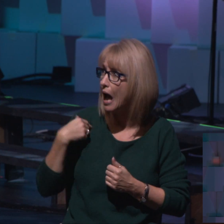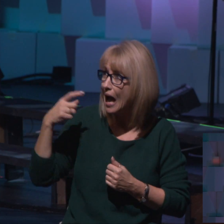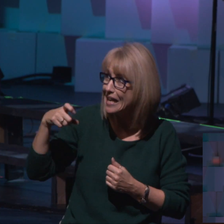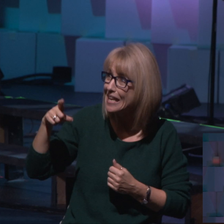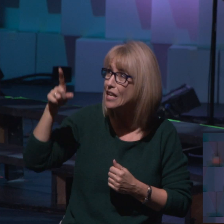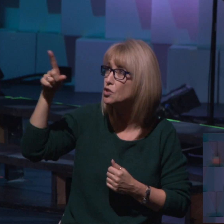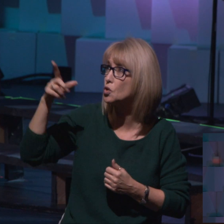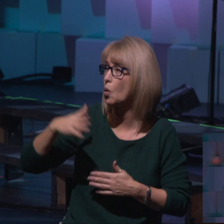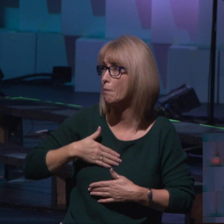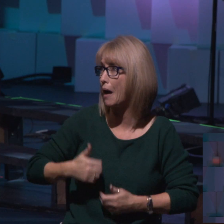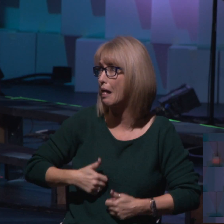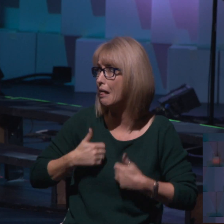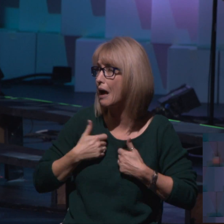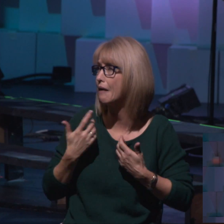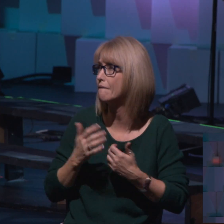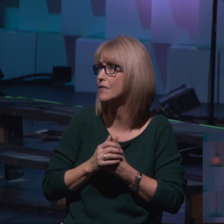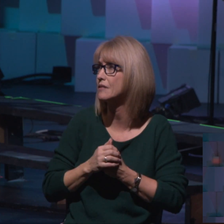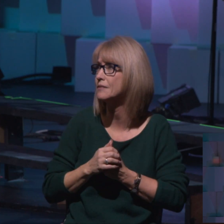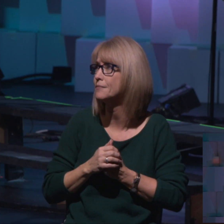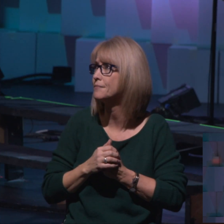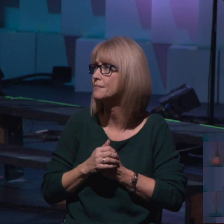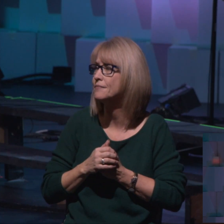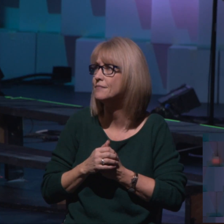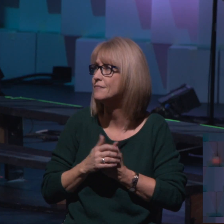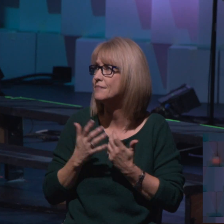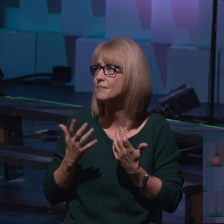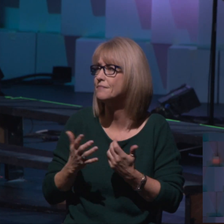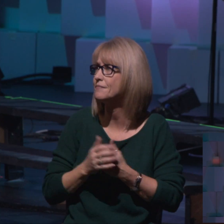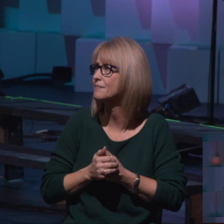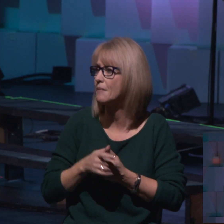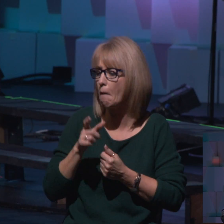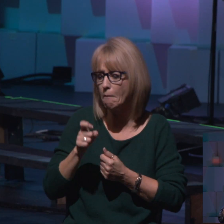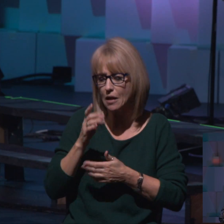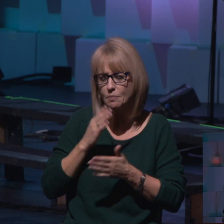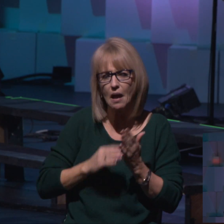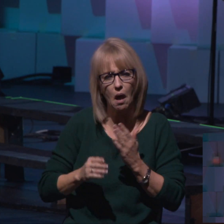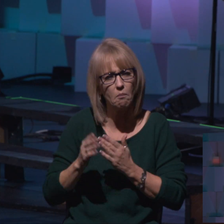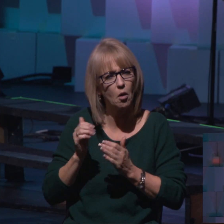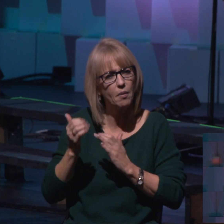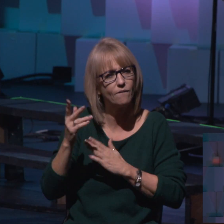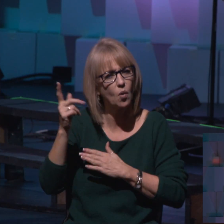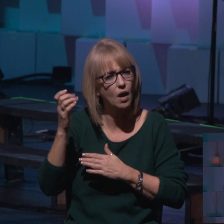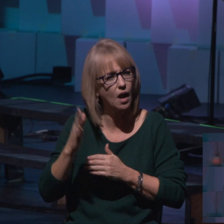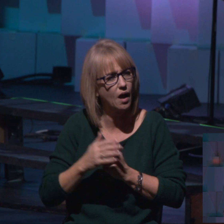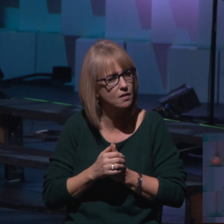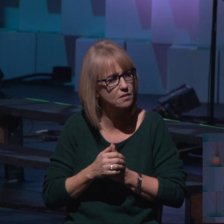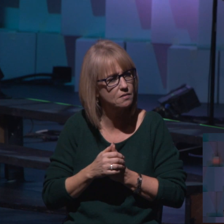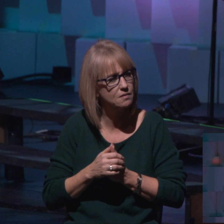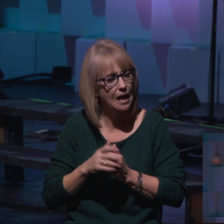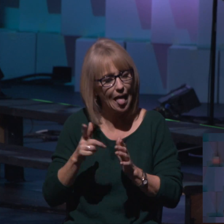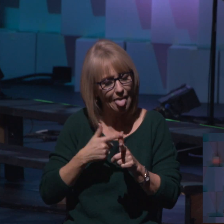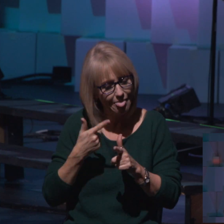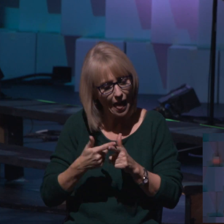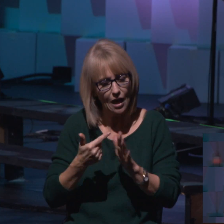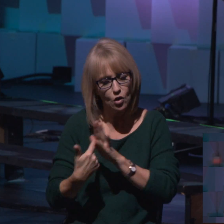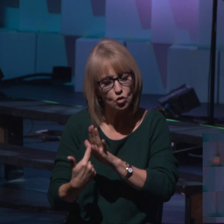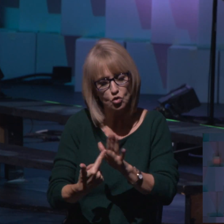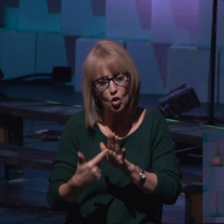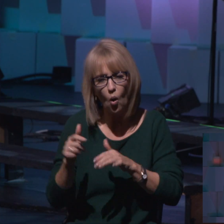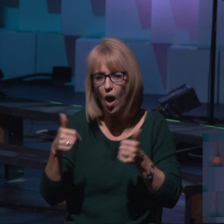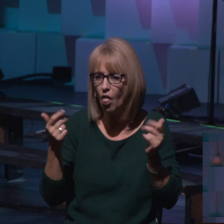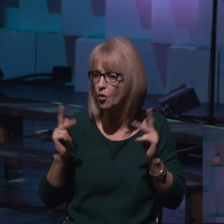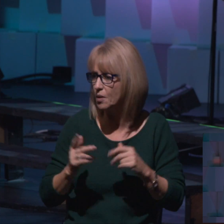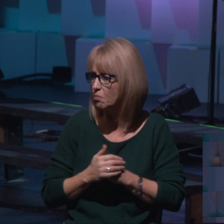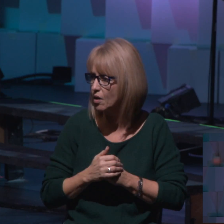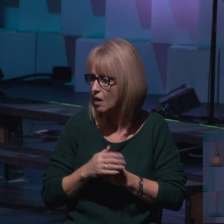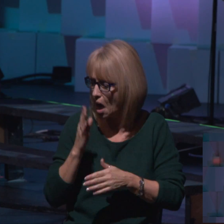hard to be humble at all before God, but we've got to start humility before God, and then we live that out in front of others. Go back to